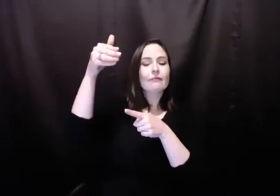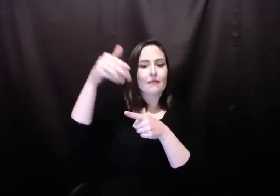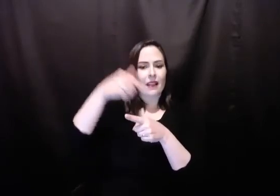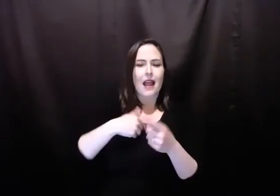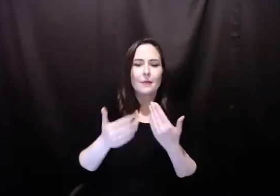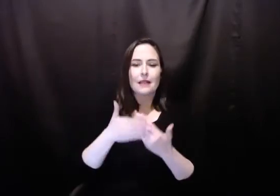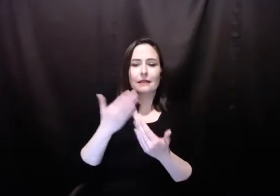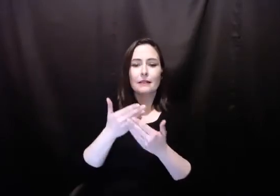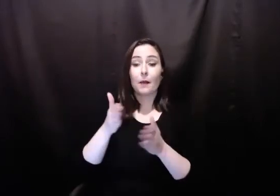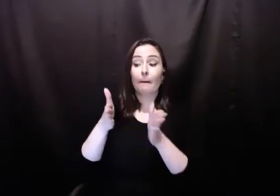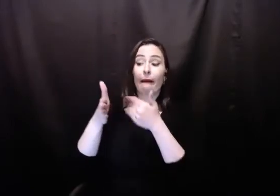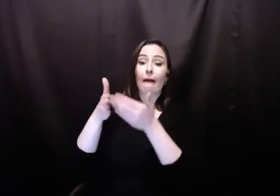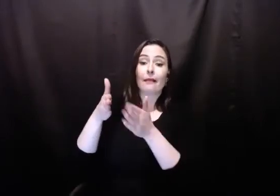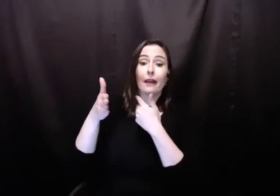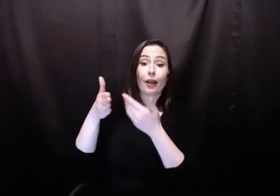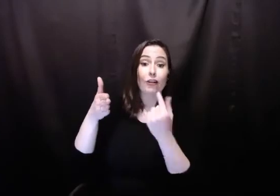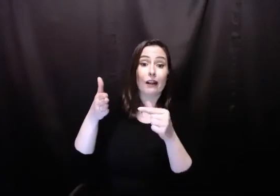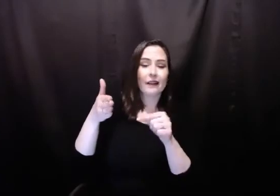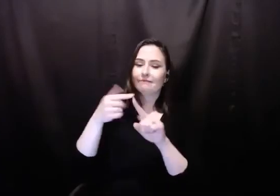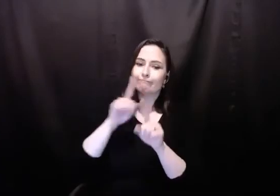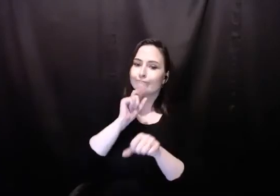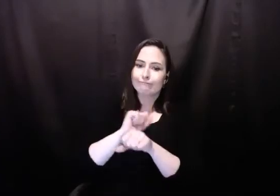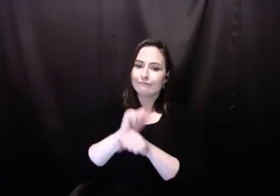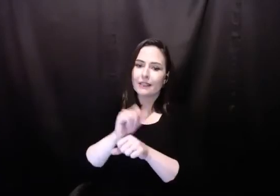acting my way into new thinking, not thinking my way into new acting.